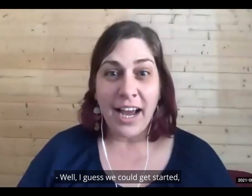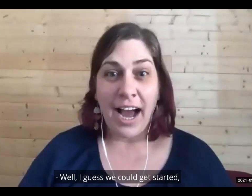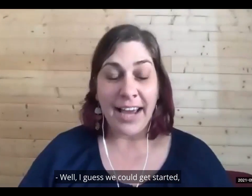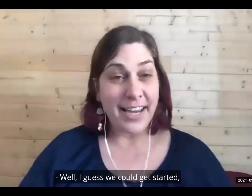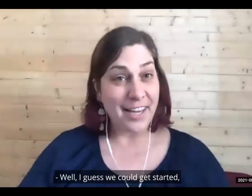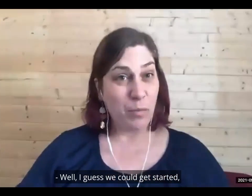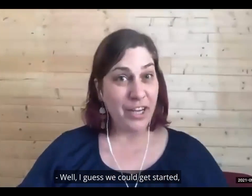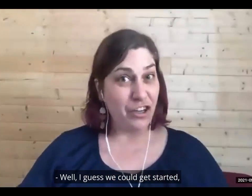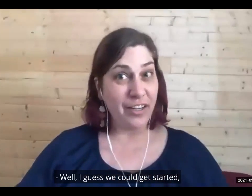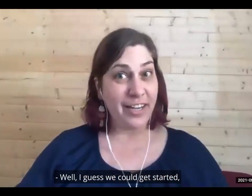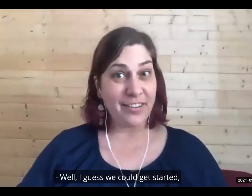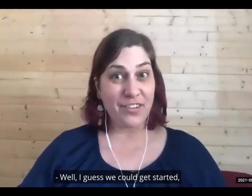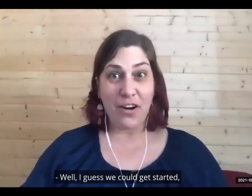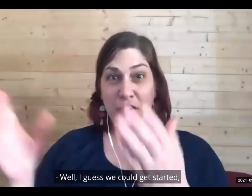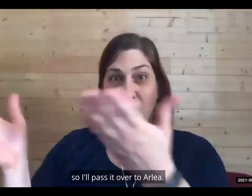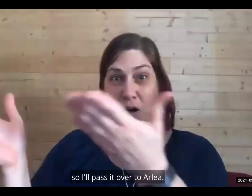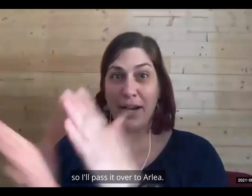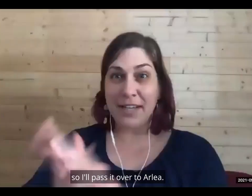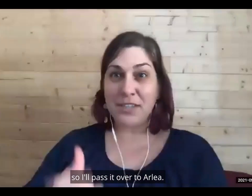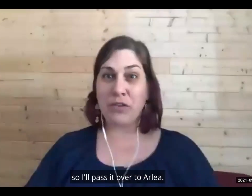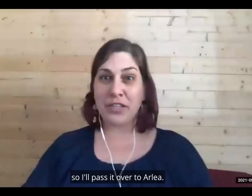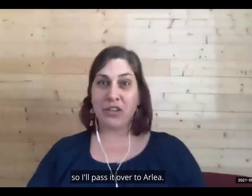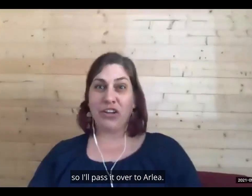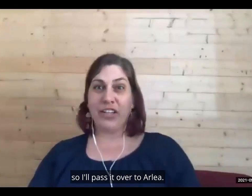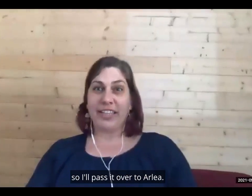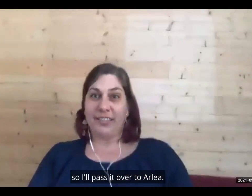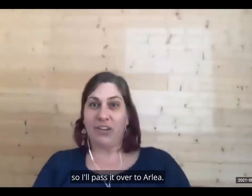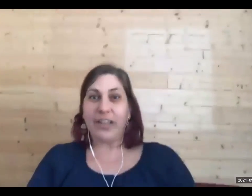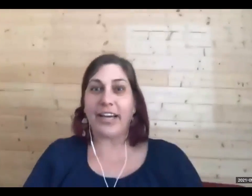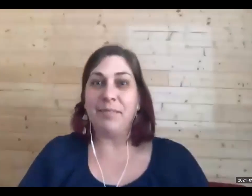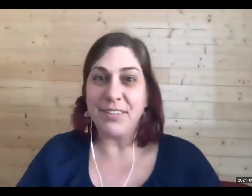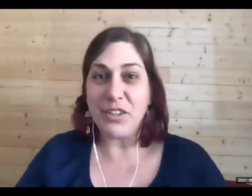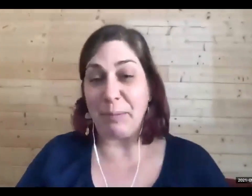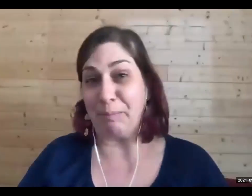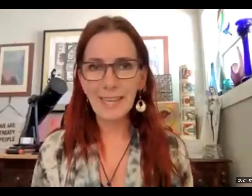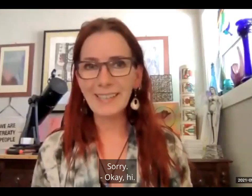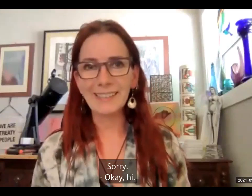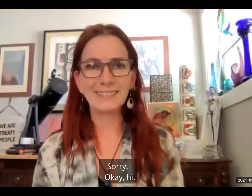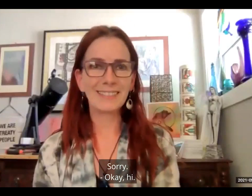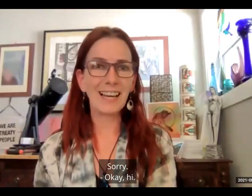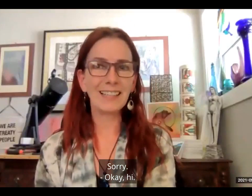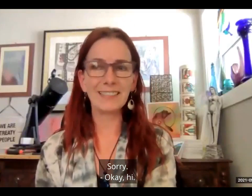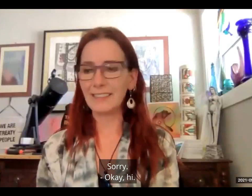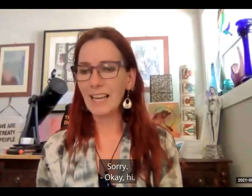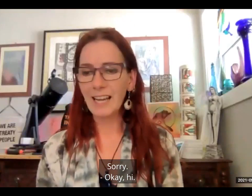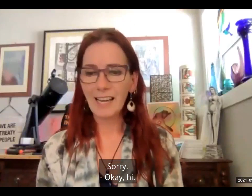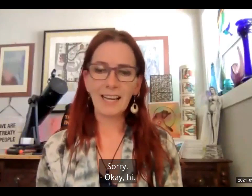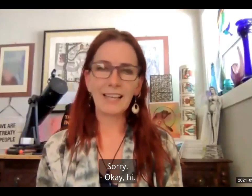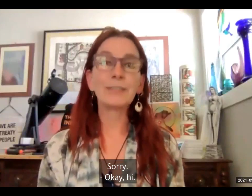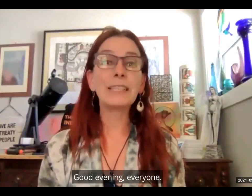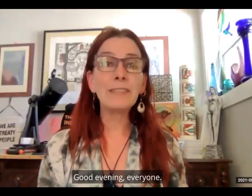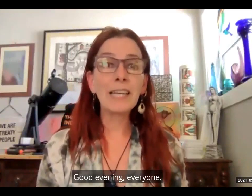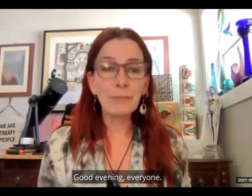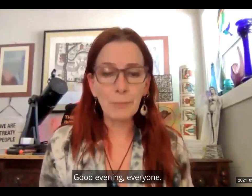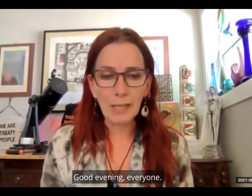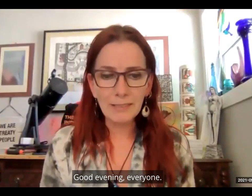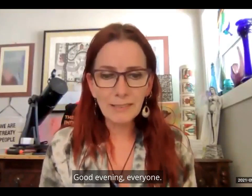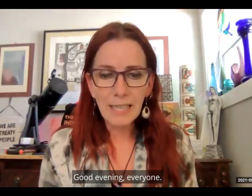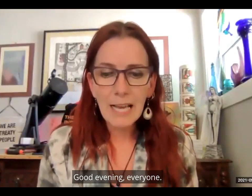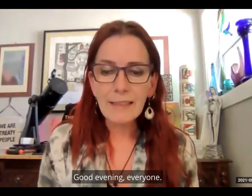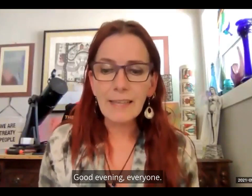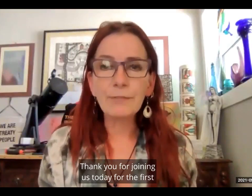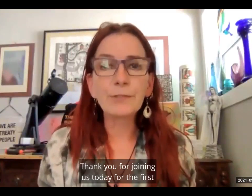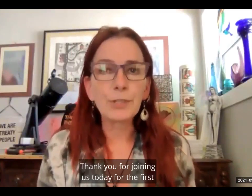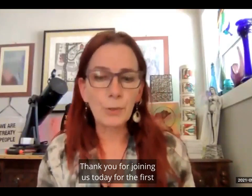Well, I guess we could get started. So I'll pass it over to Alia. Okay. Hi. Good evening,